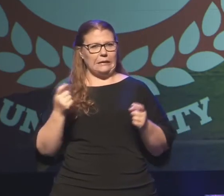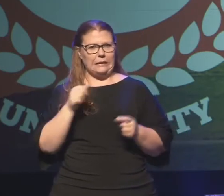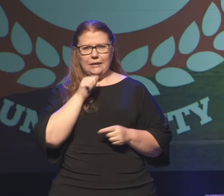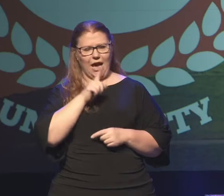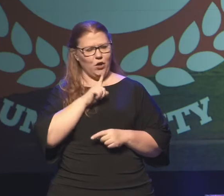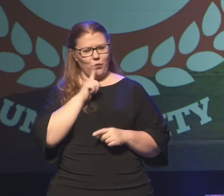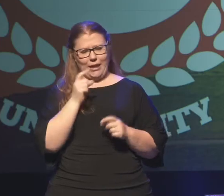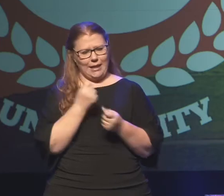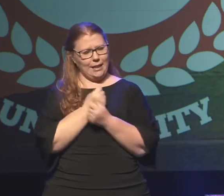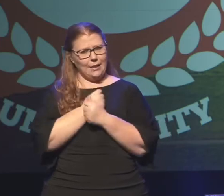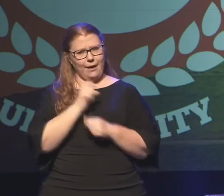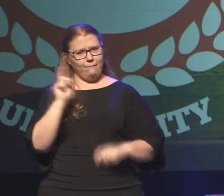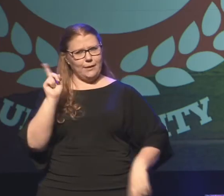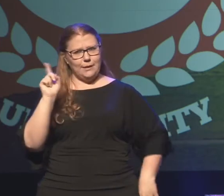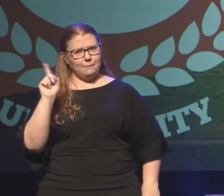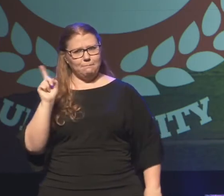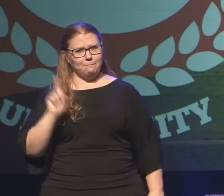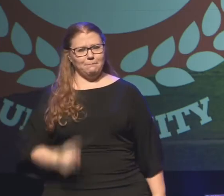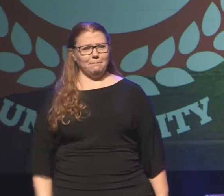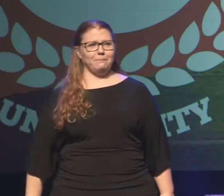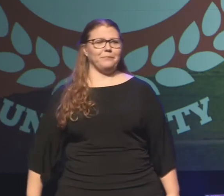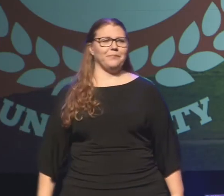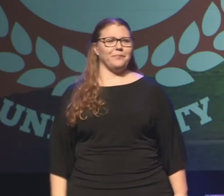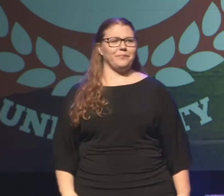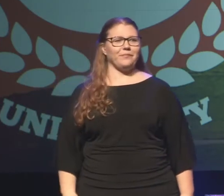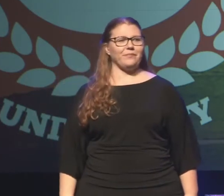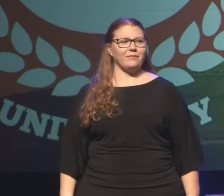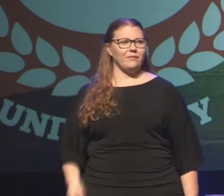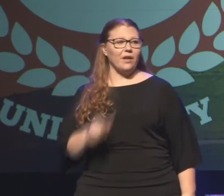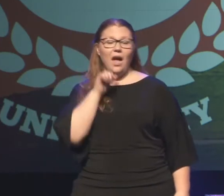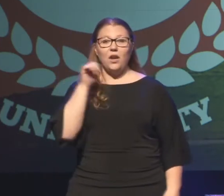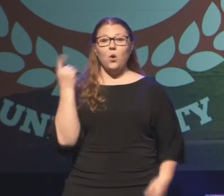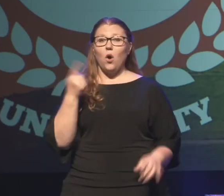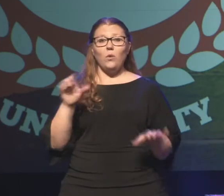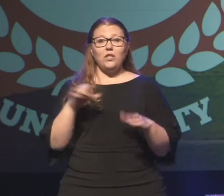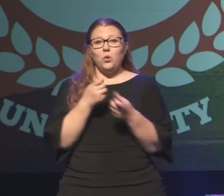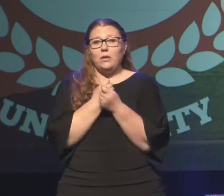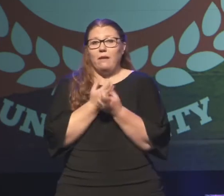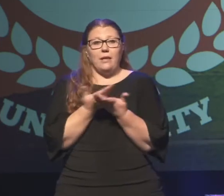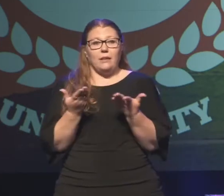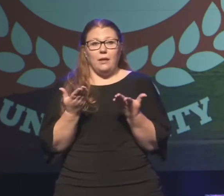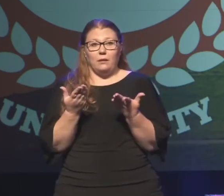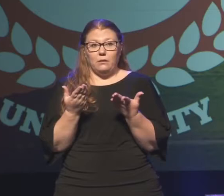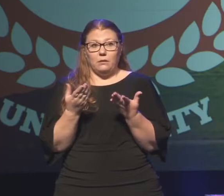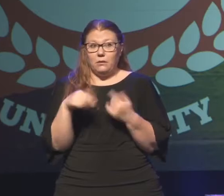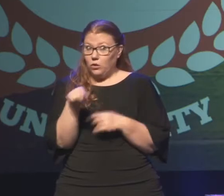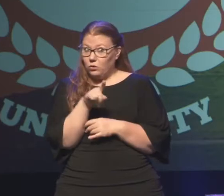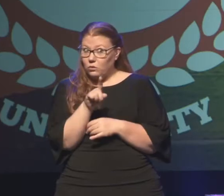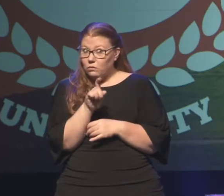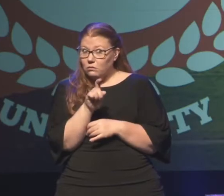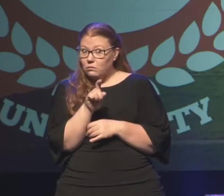very loving. I don't always do the loving thing. Do you?